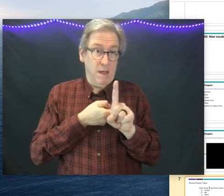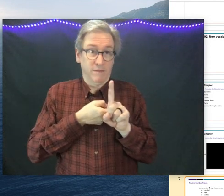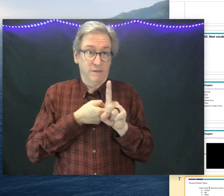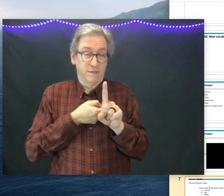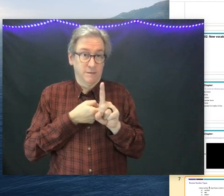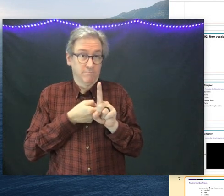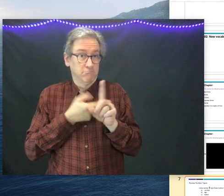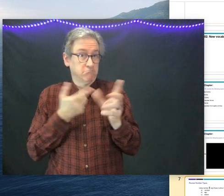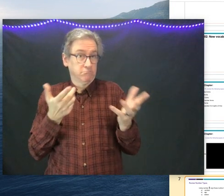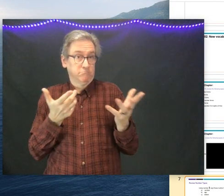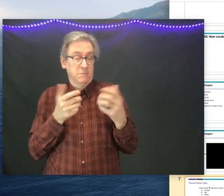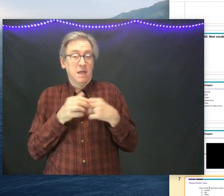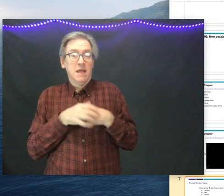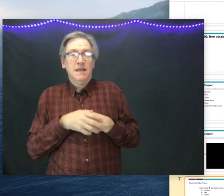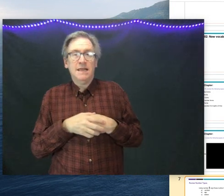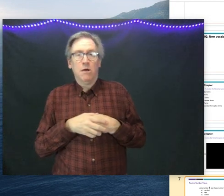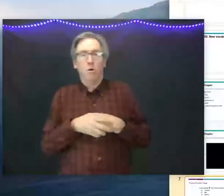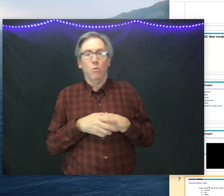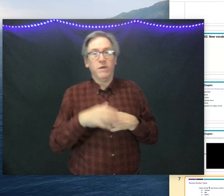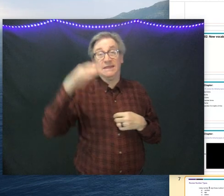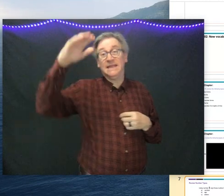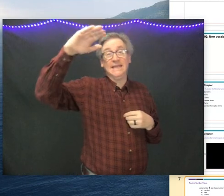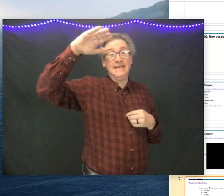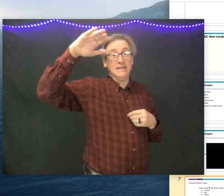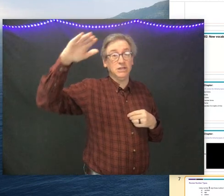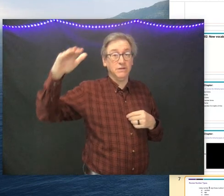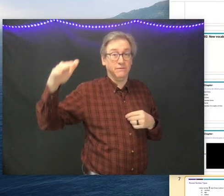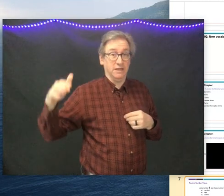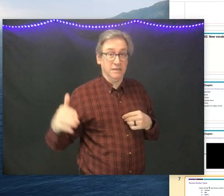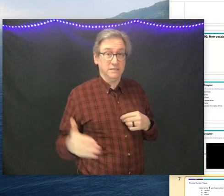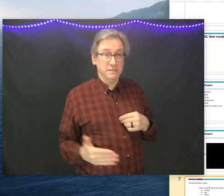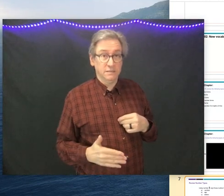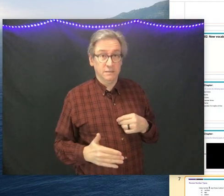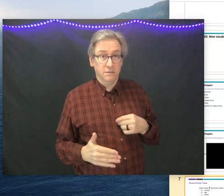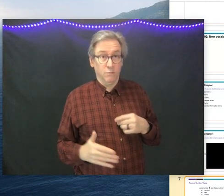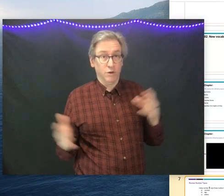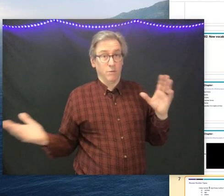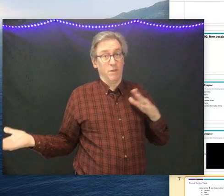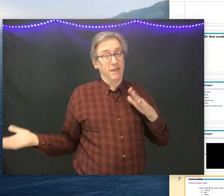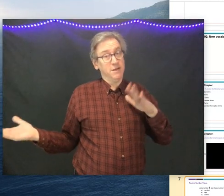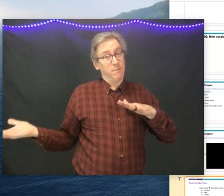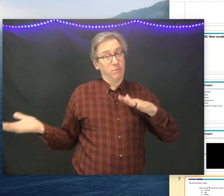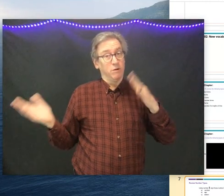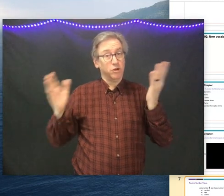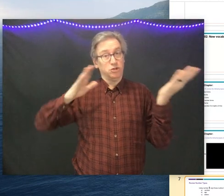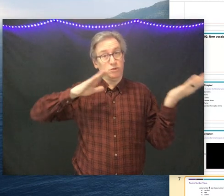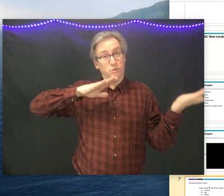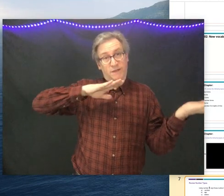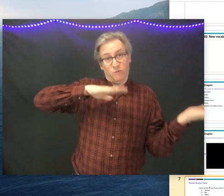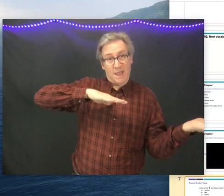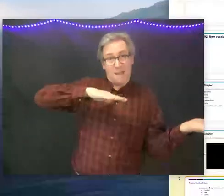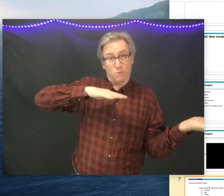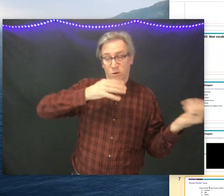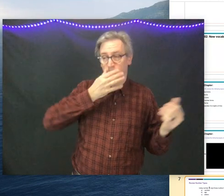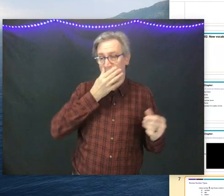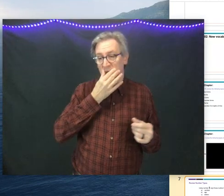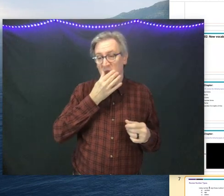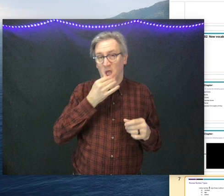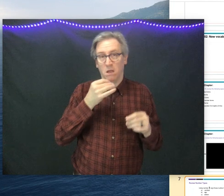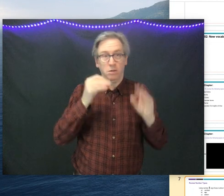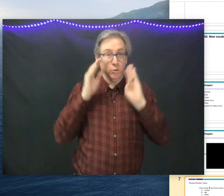10 months. Now, with each of these, where you're applying a number to a vocab